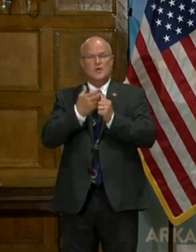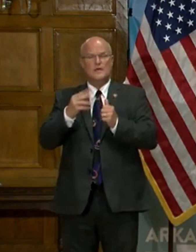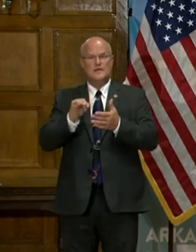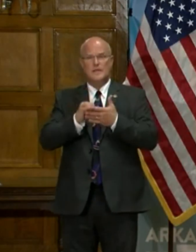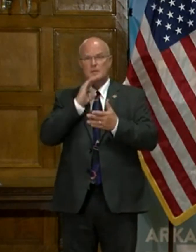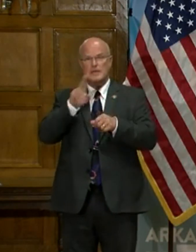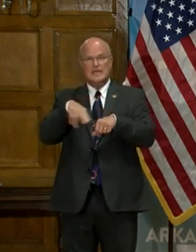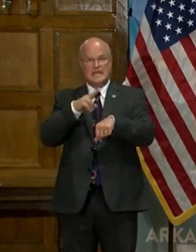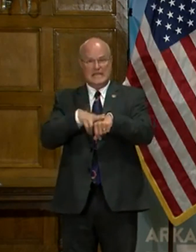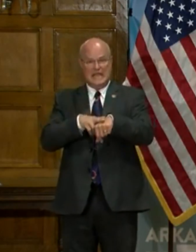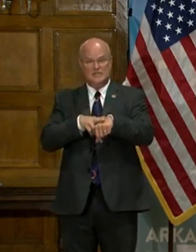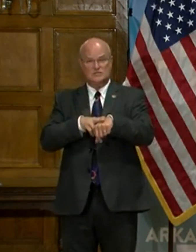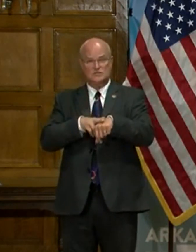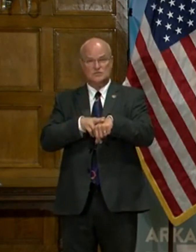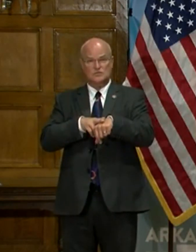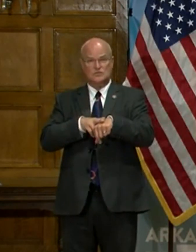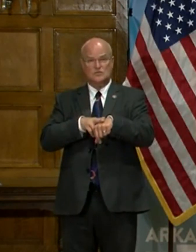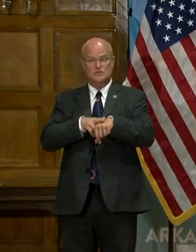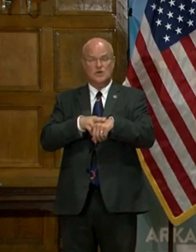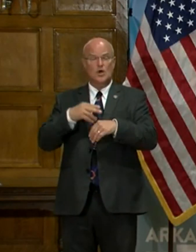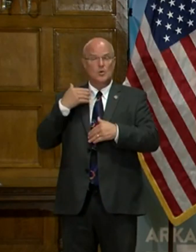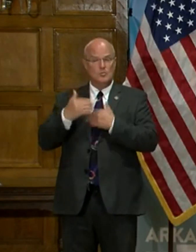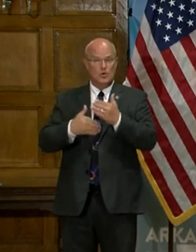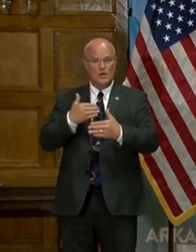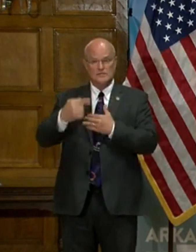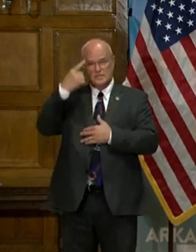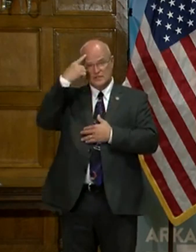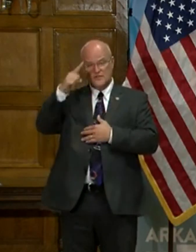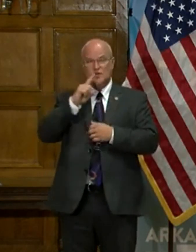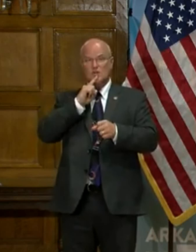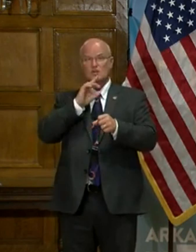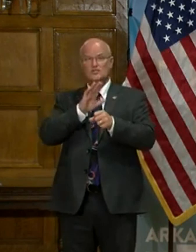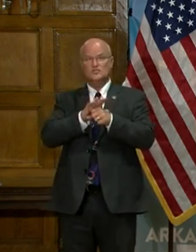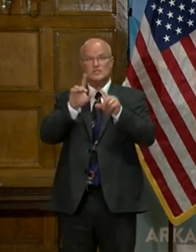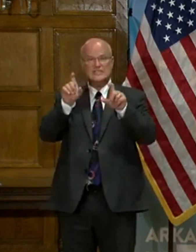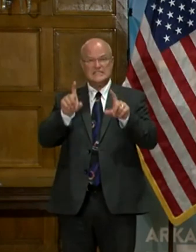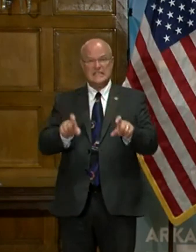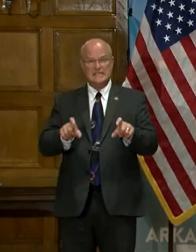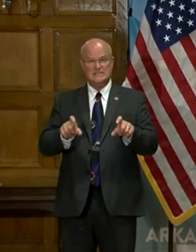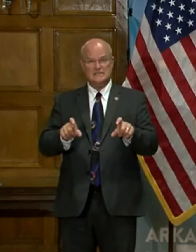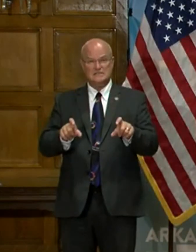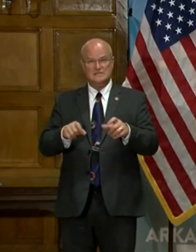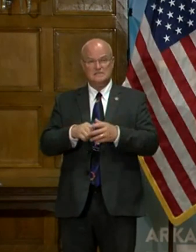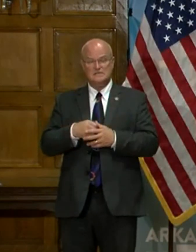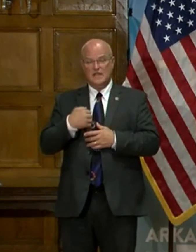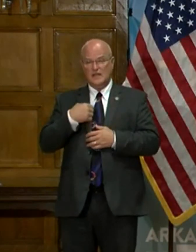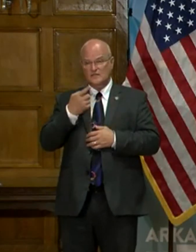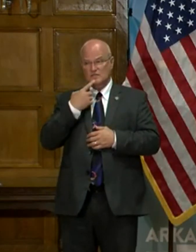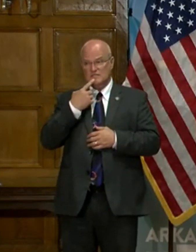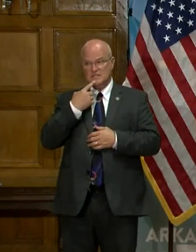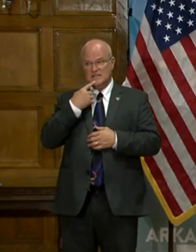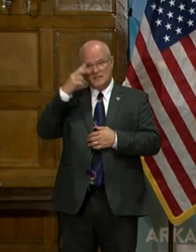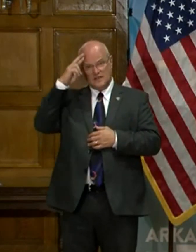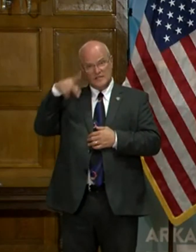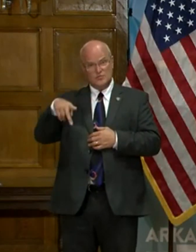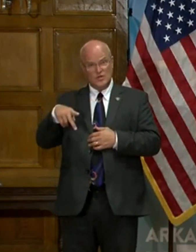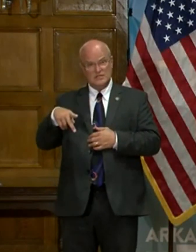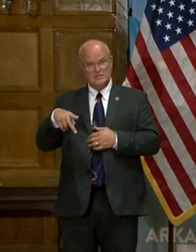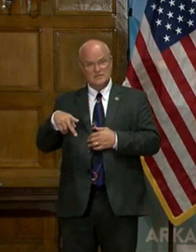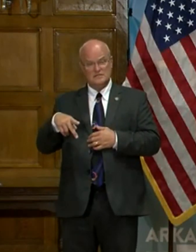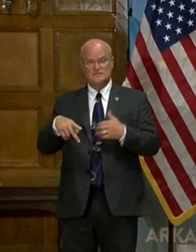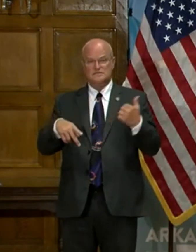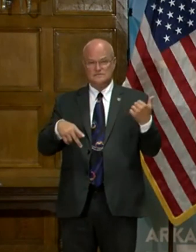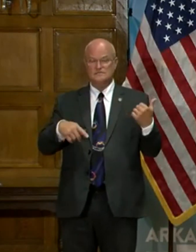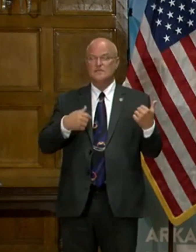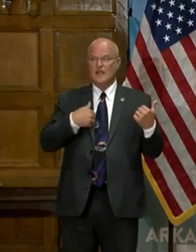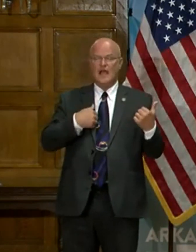that there be a national process for assuring tests? Have you said to the Vice President?